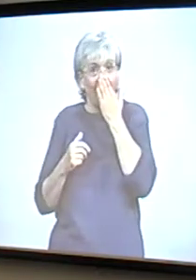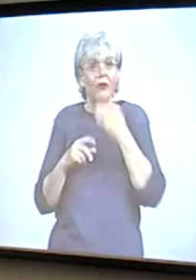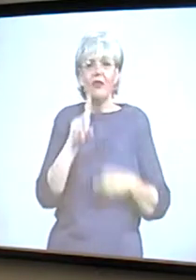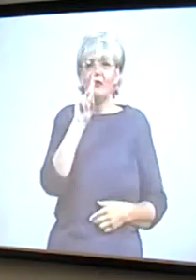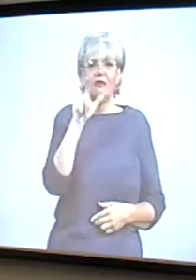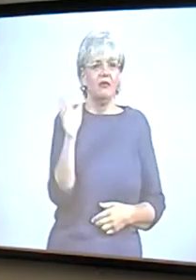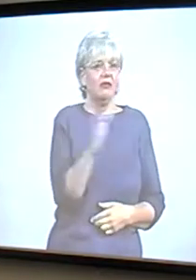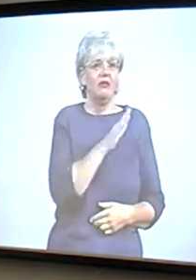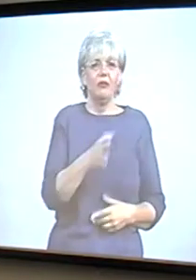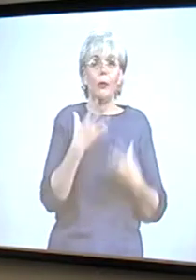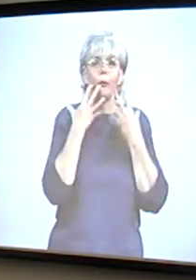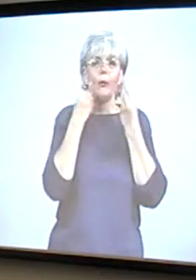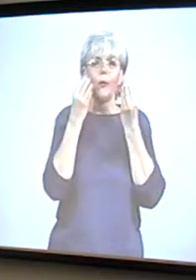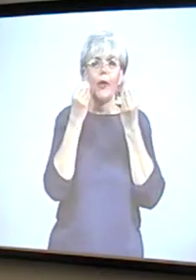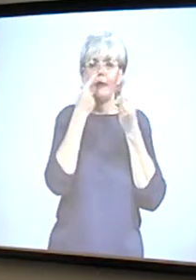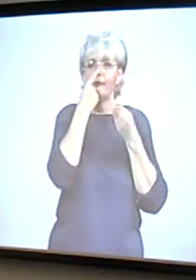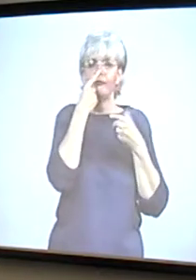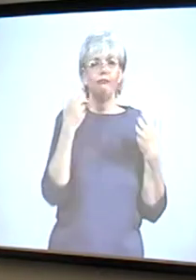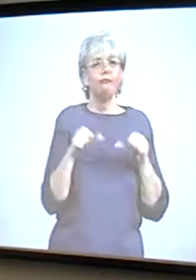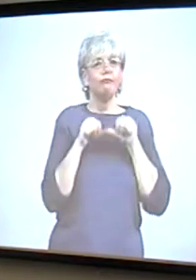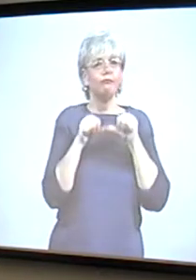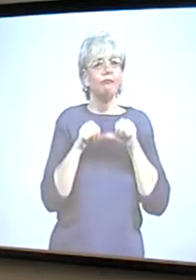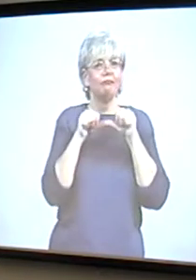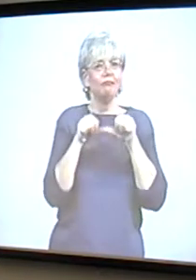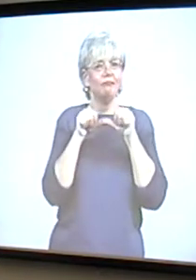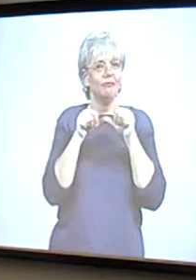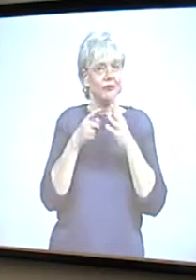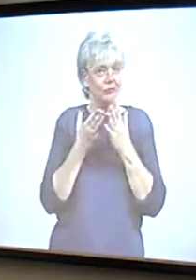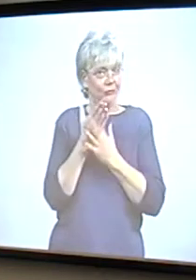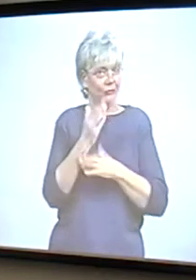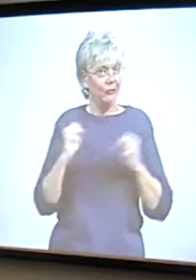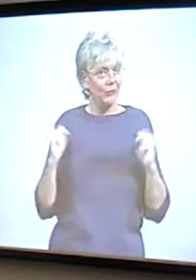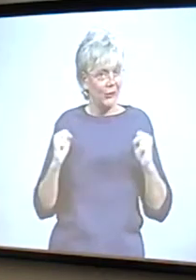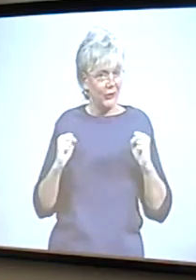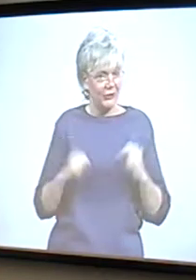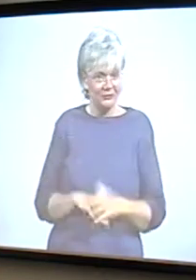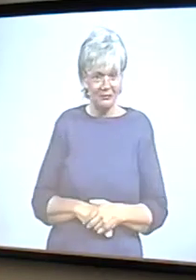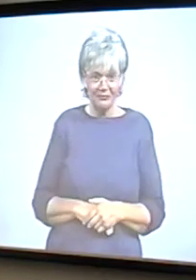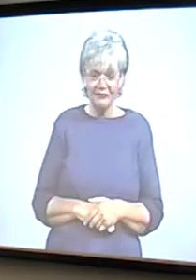Humans' noses will get cold and went up, but the dog's nose will just stay wet and all through the winter.